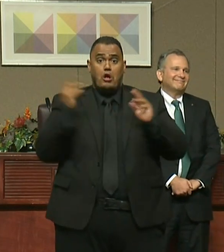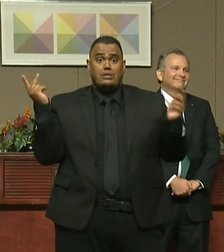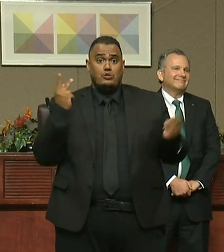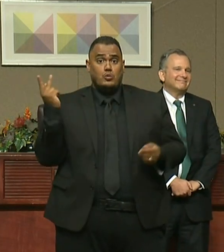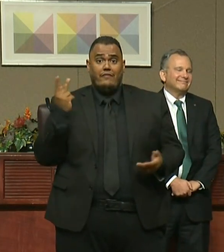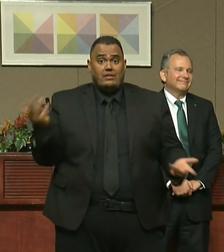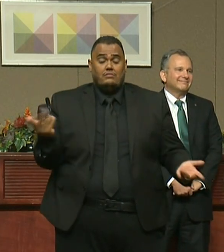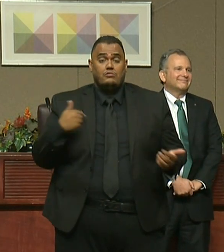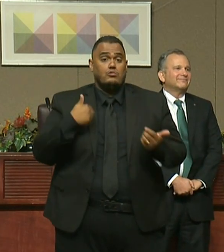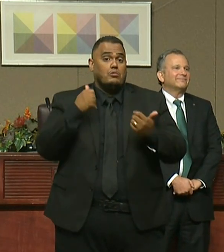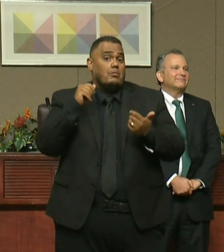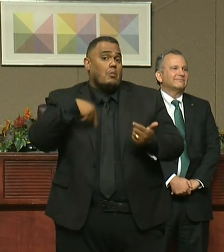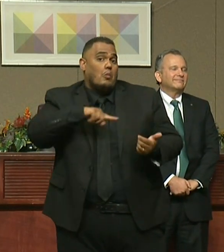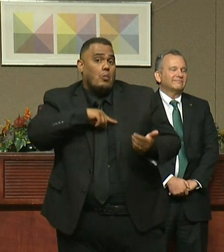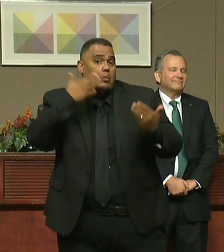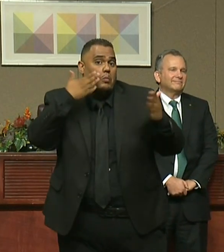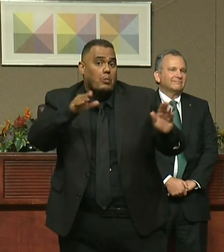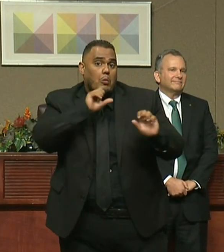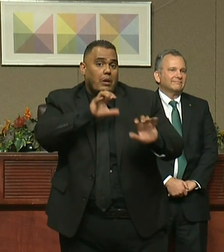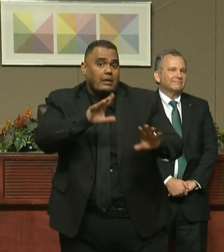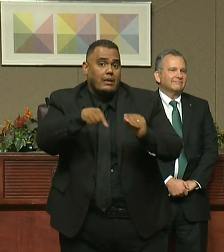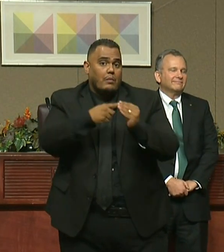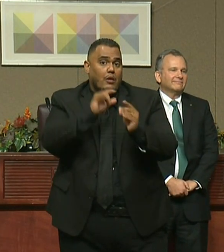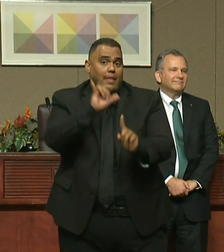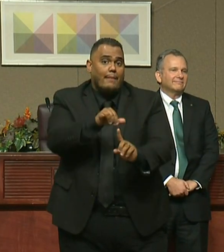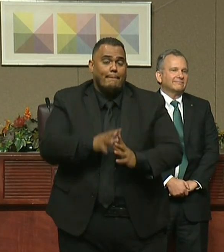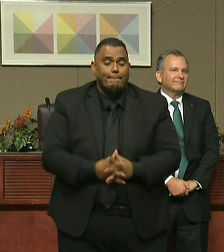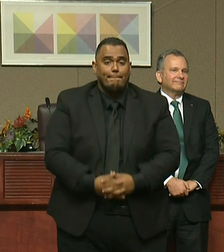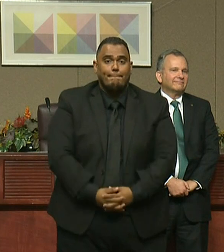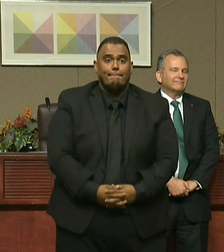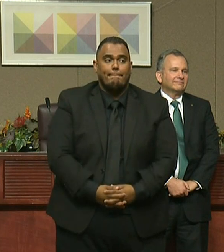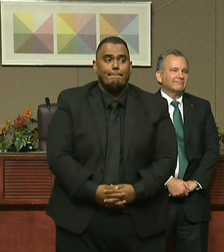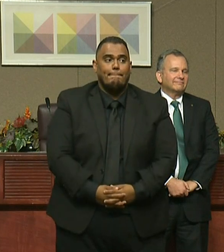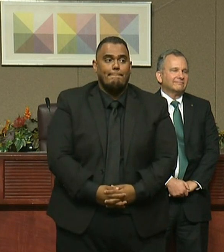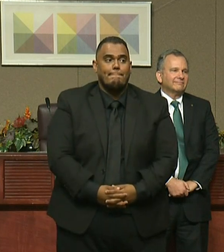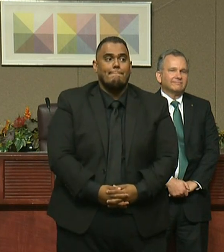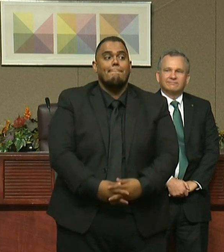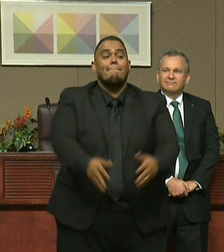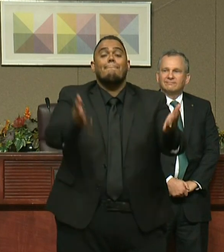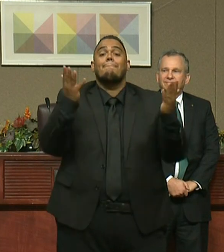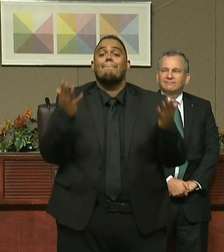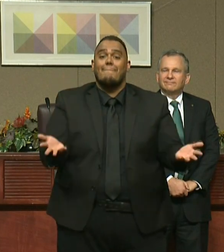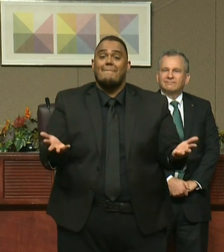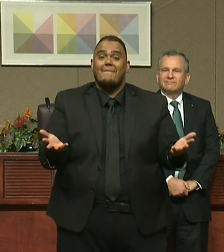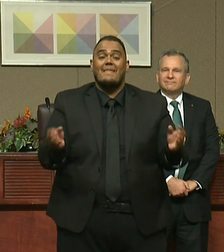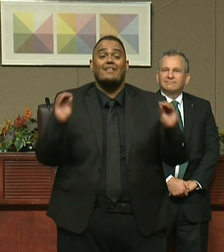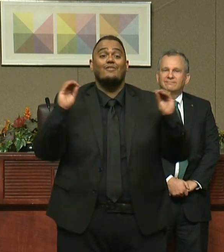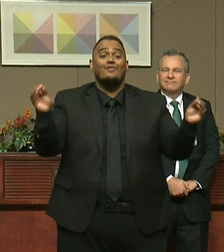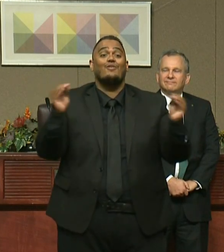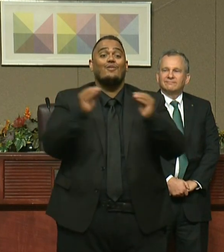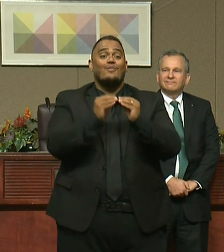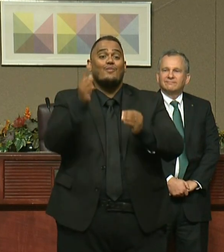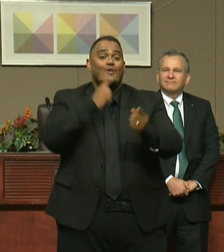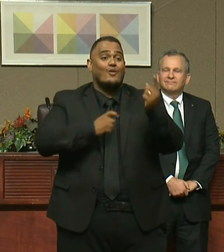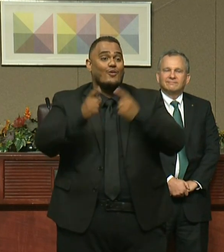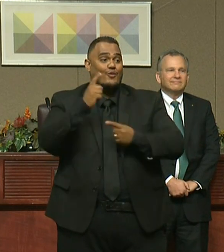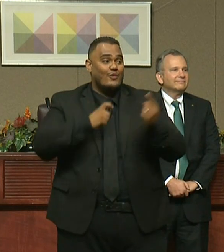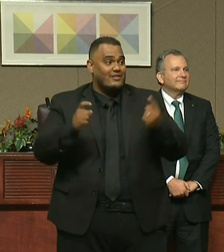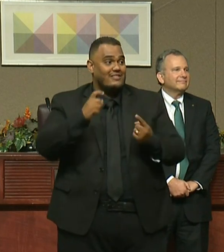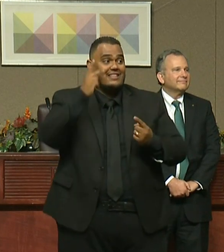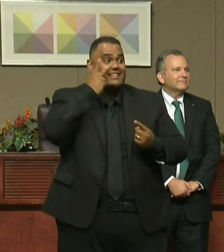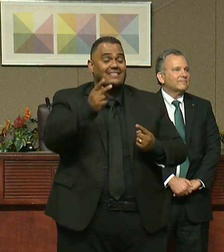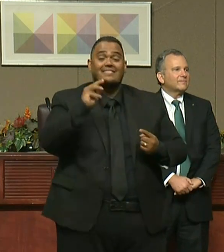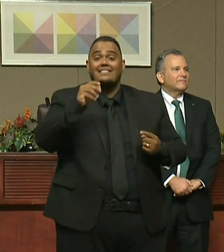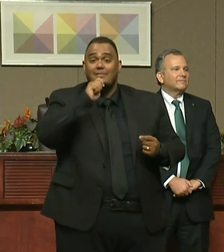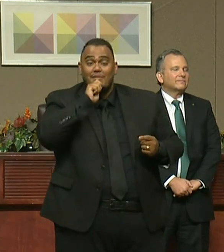know anything about it. So, okay. All right, so if there are no questions, let's see, the mic is over here. If